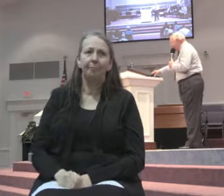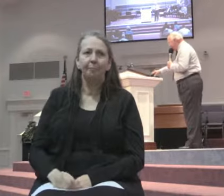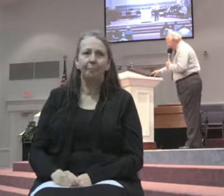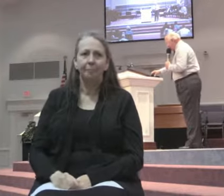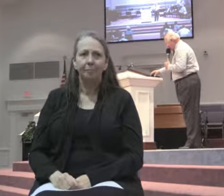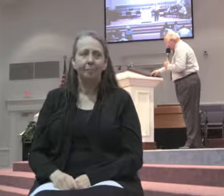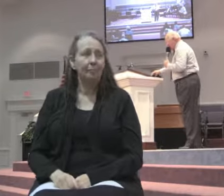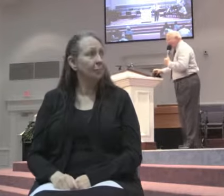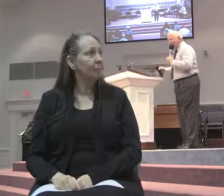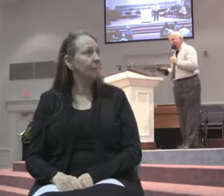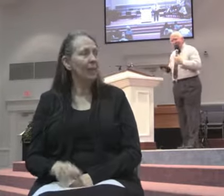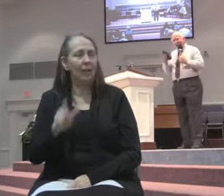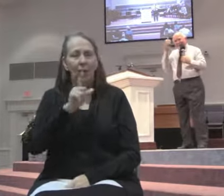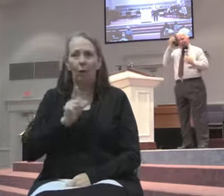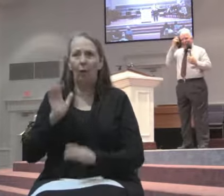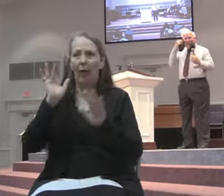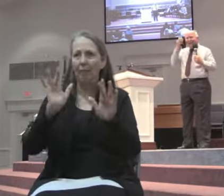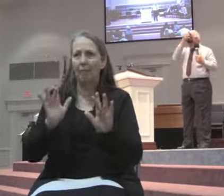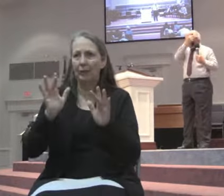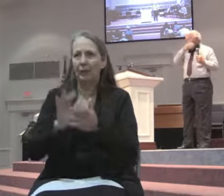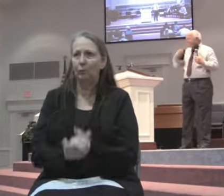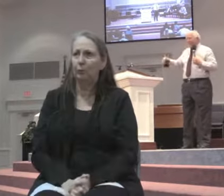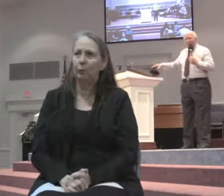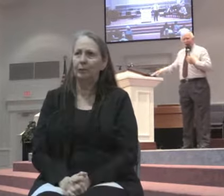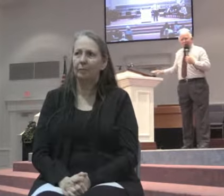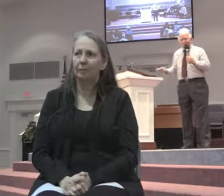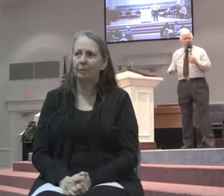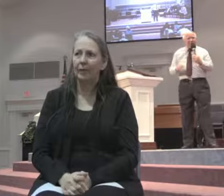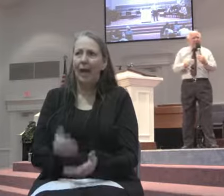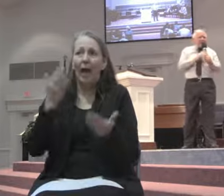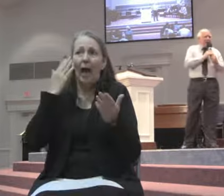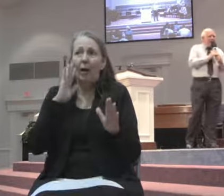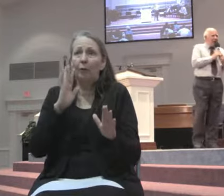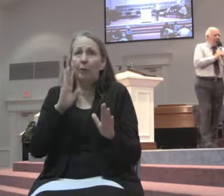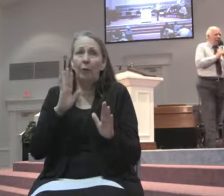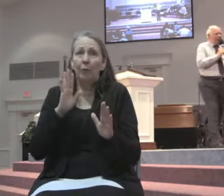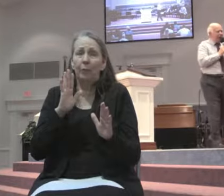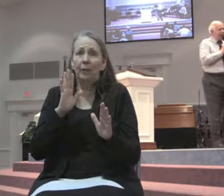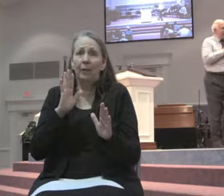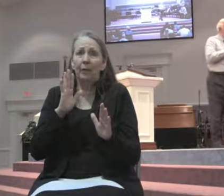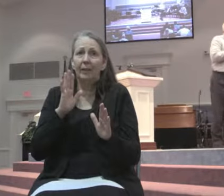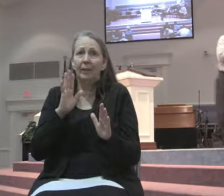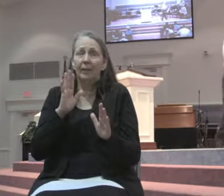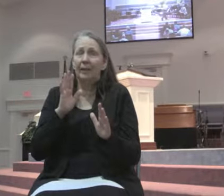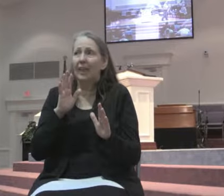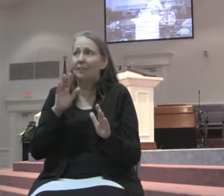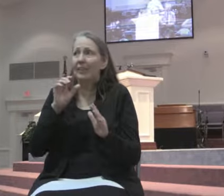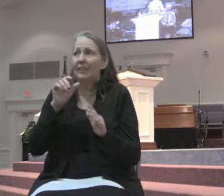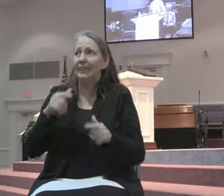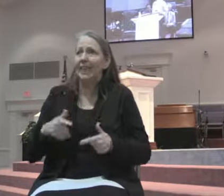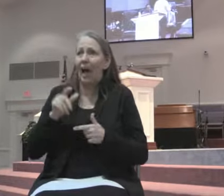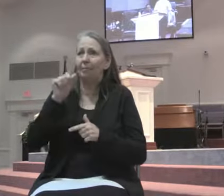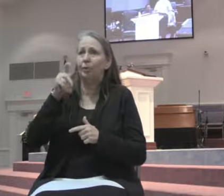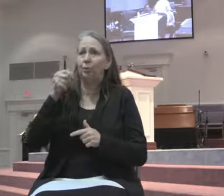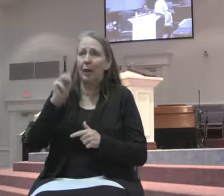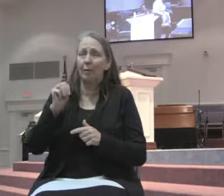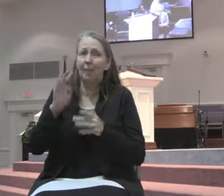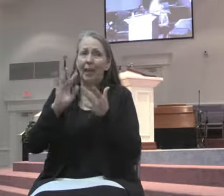Hallelujah. Lord have mercy. I don't know if this is on webcast or what tonight.